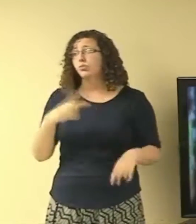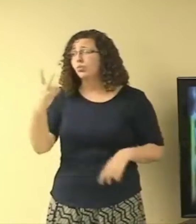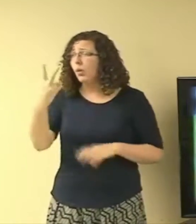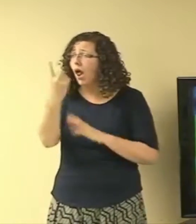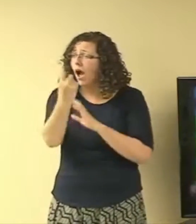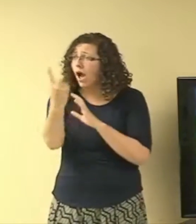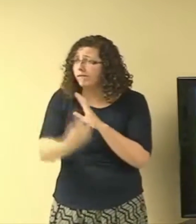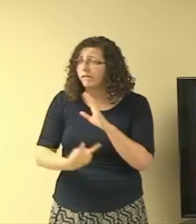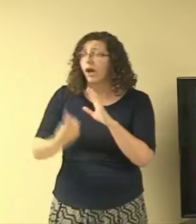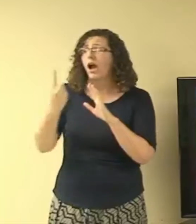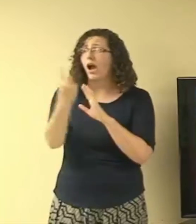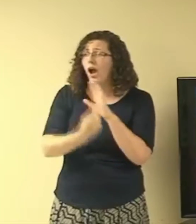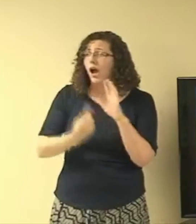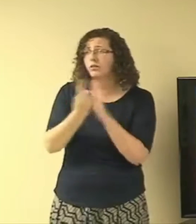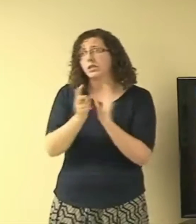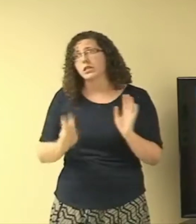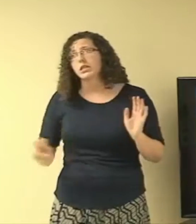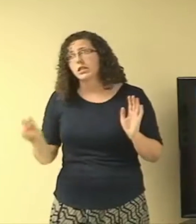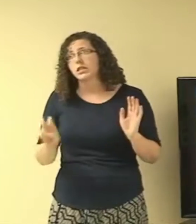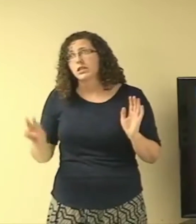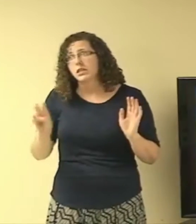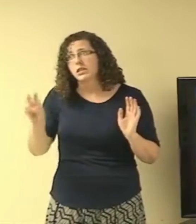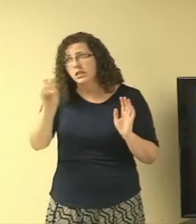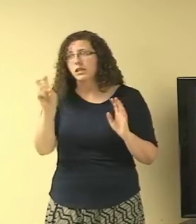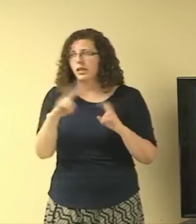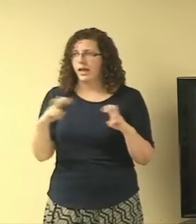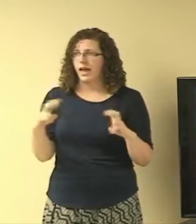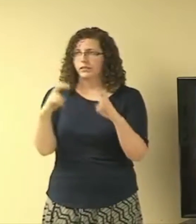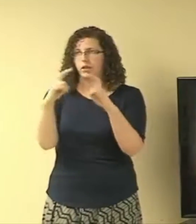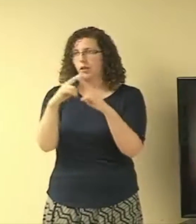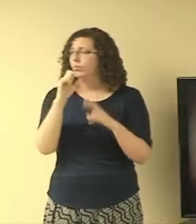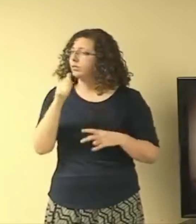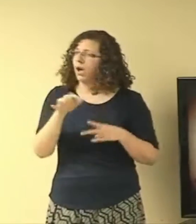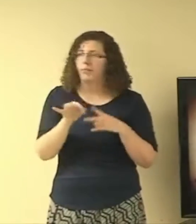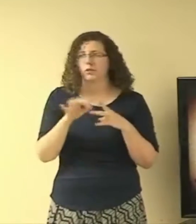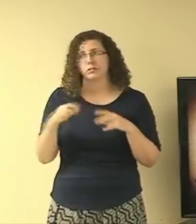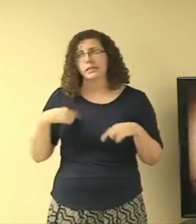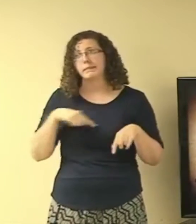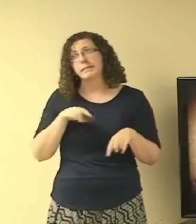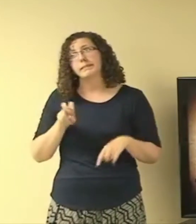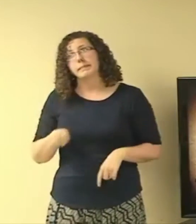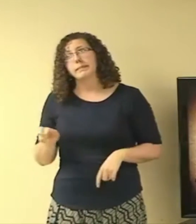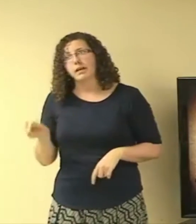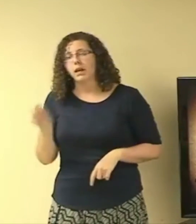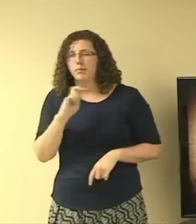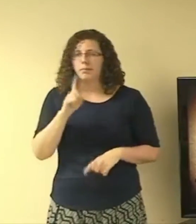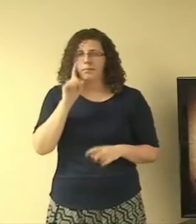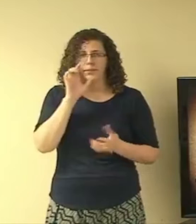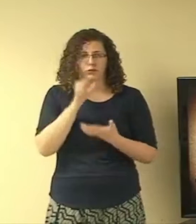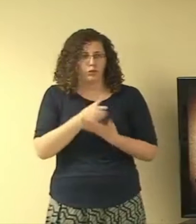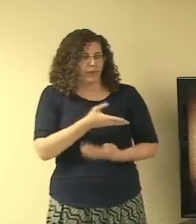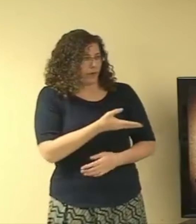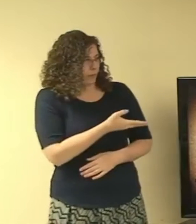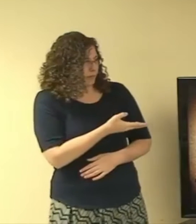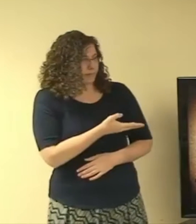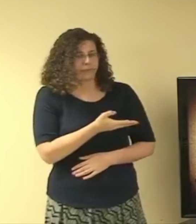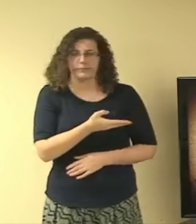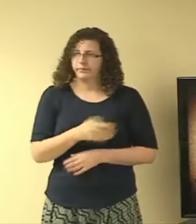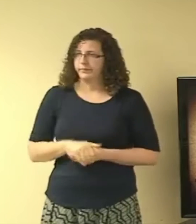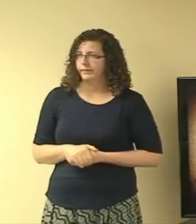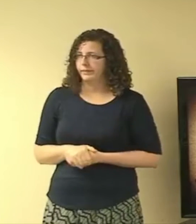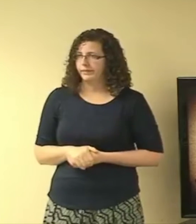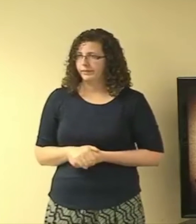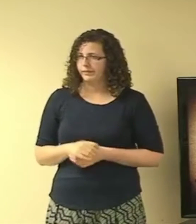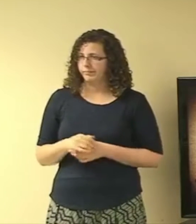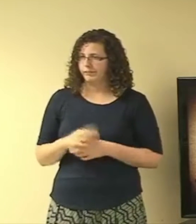castle. We didn't want to take. It wasn't optional. But we did get a picture with Andrew. He's complete there in his kilt, and he's standing on